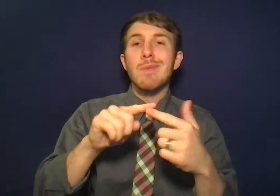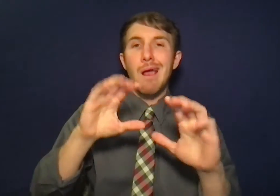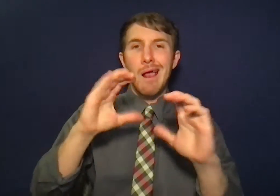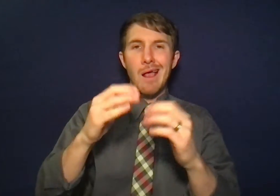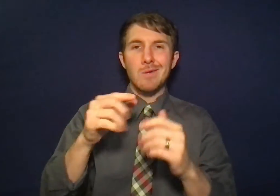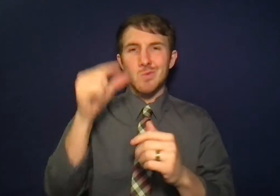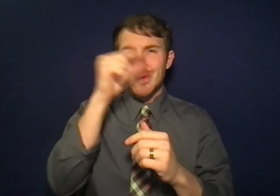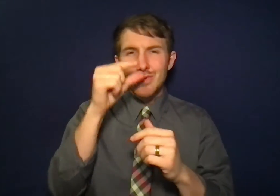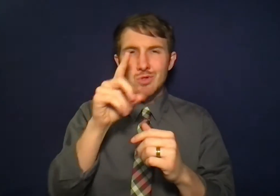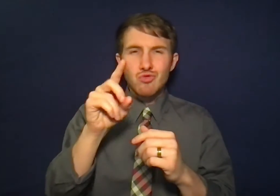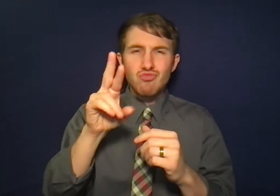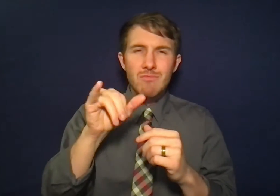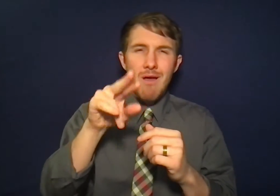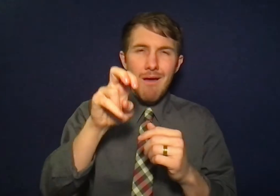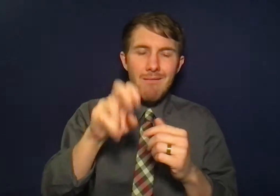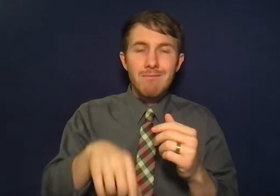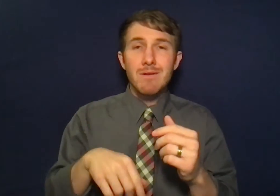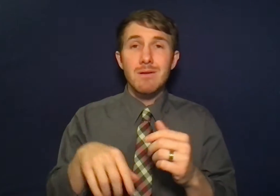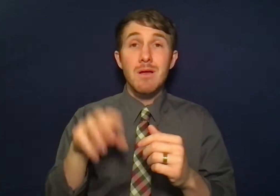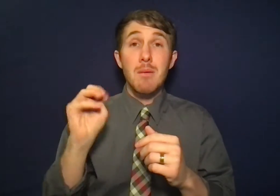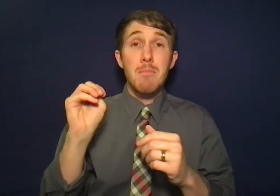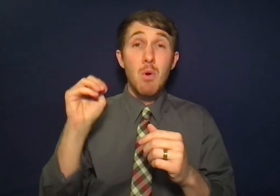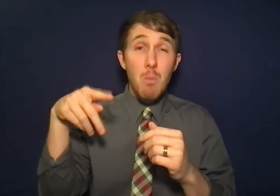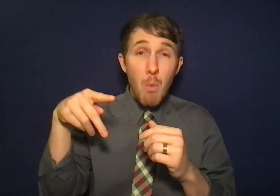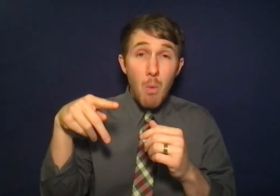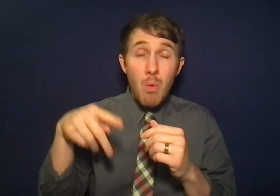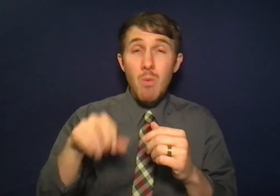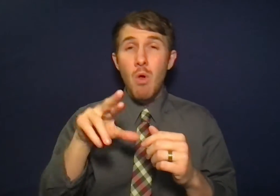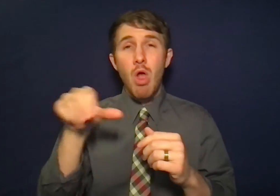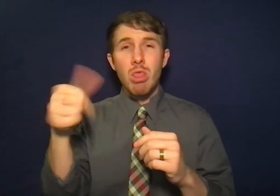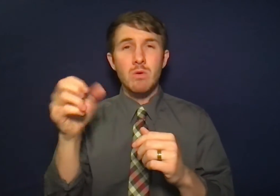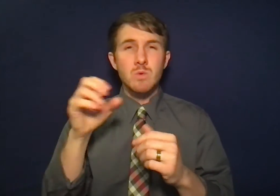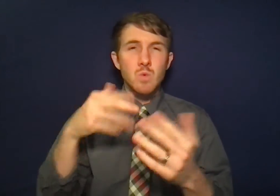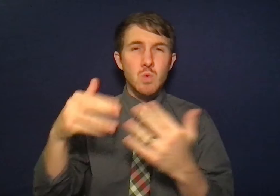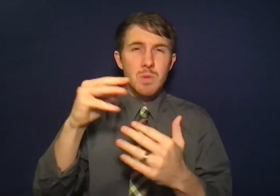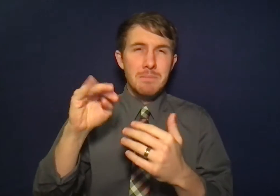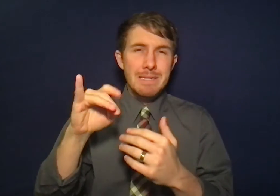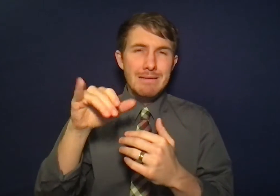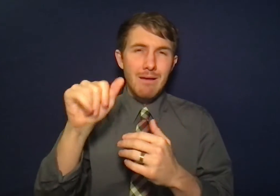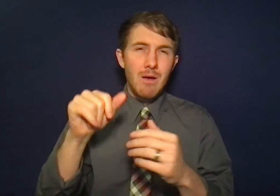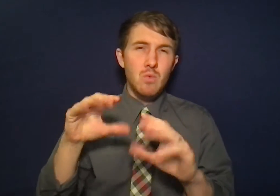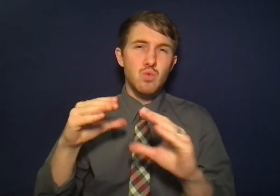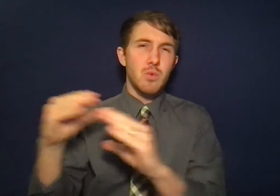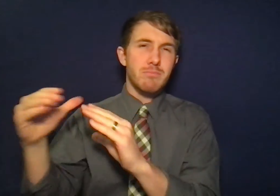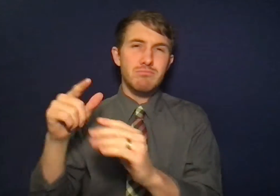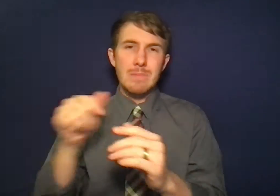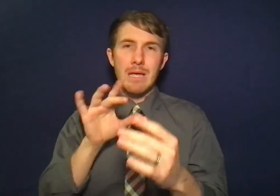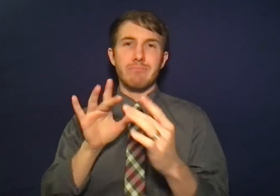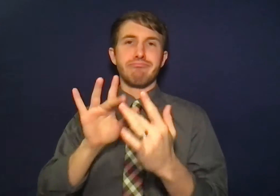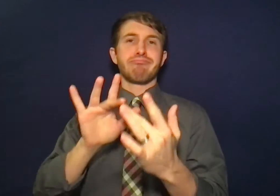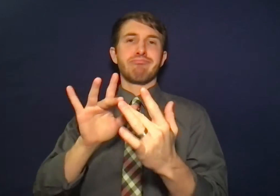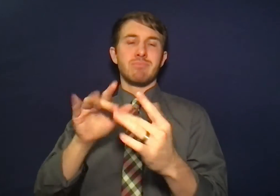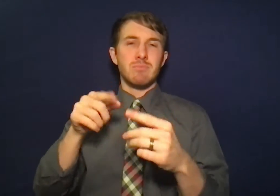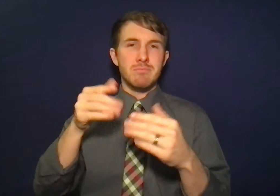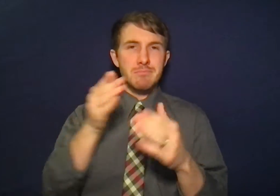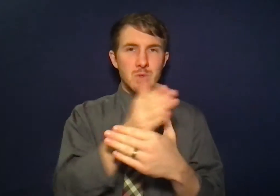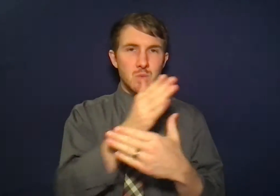Drive, Marco Polo, or social media groups to stay connected in between meetings. I'll send out